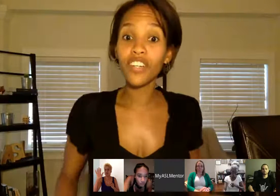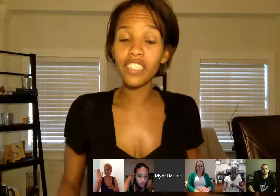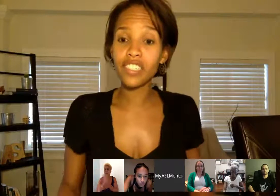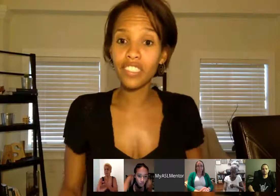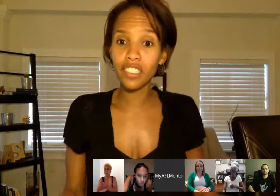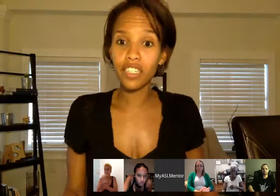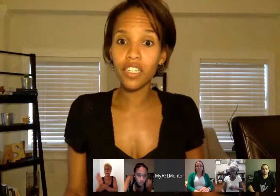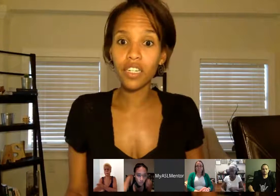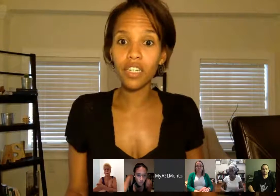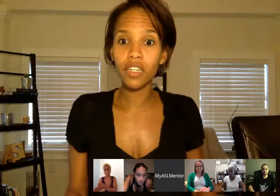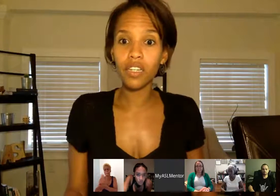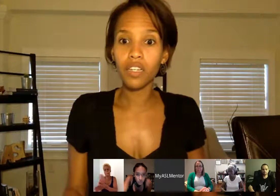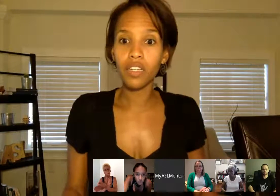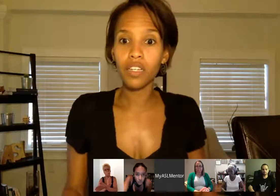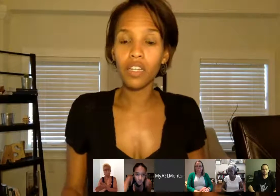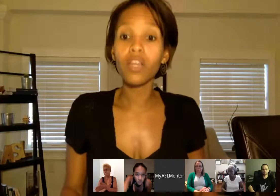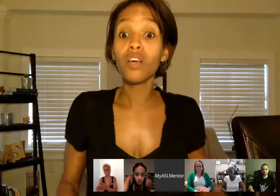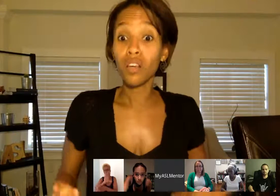Yes, Phyllis?